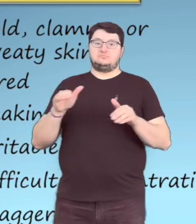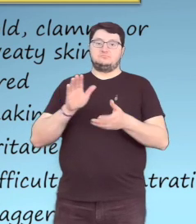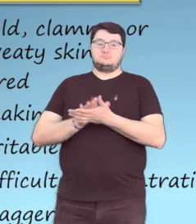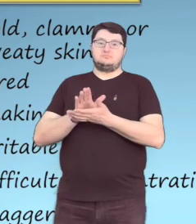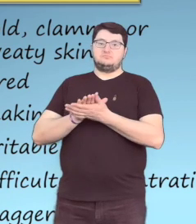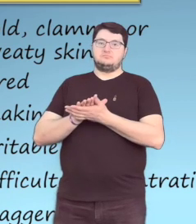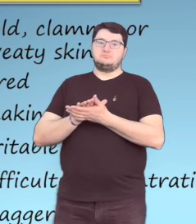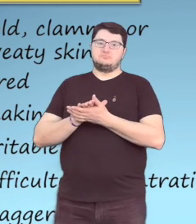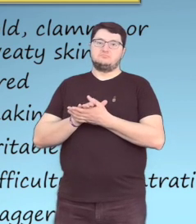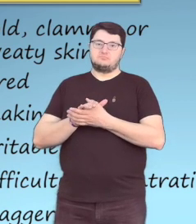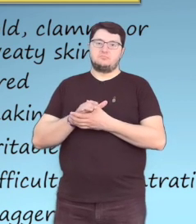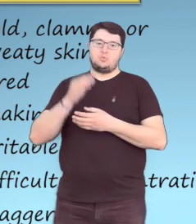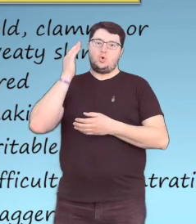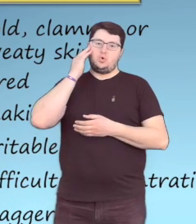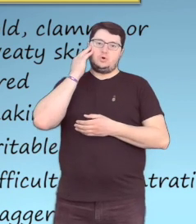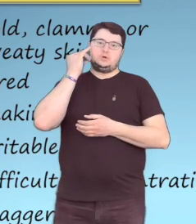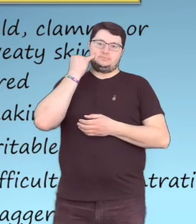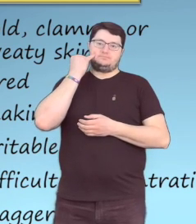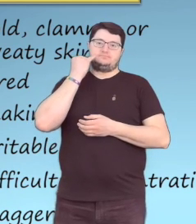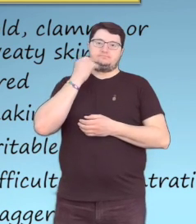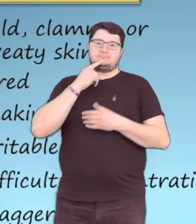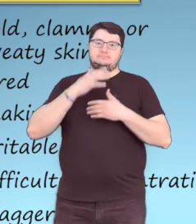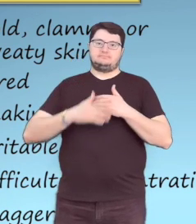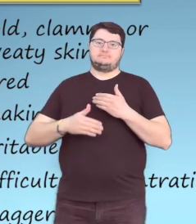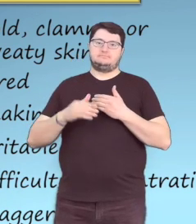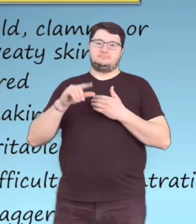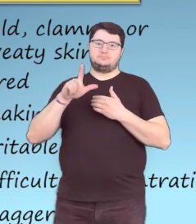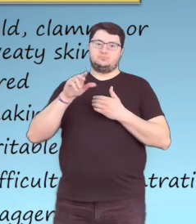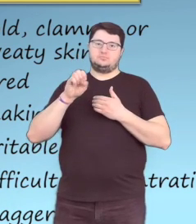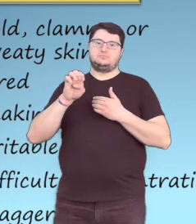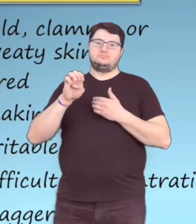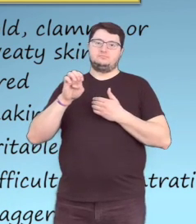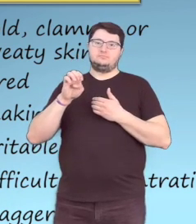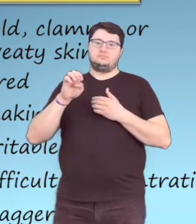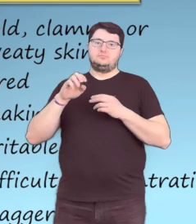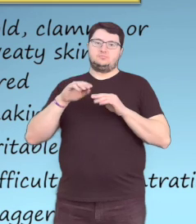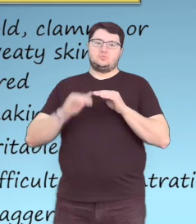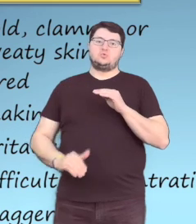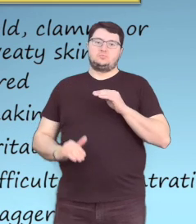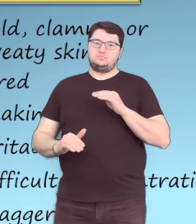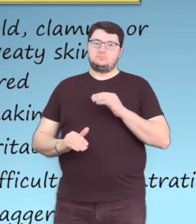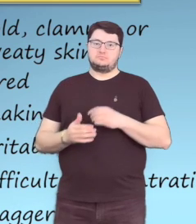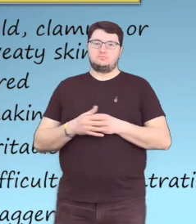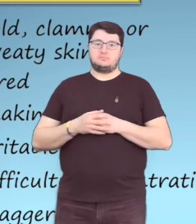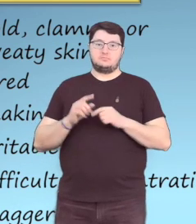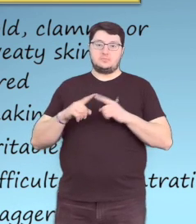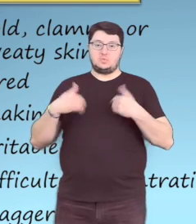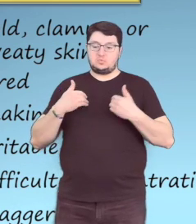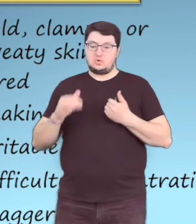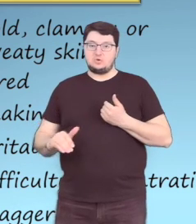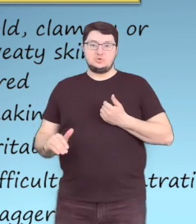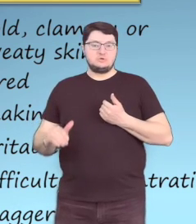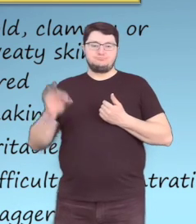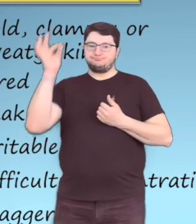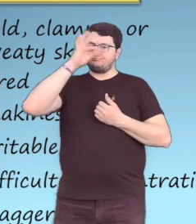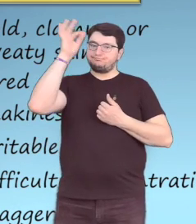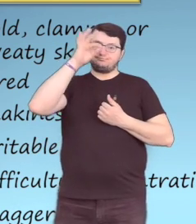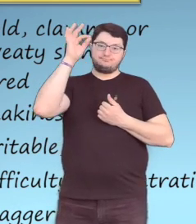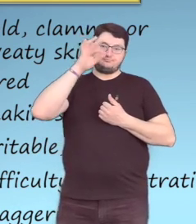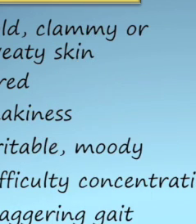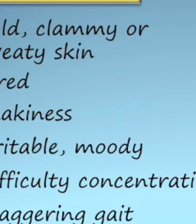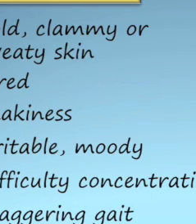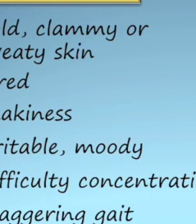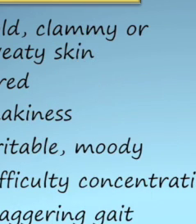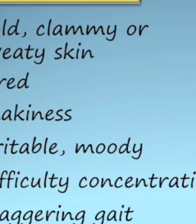Most school-aged children can tell when their blood glucose is low. However, younger children may not be aware